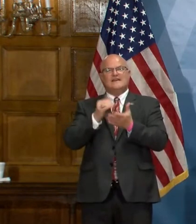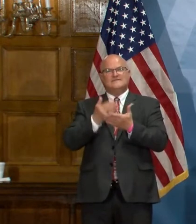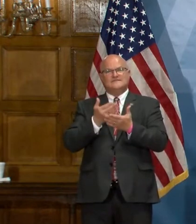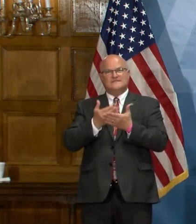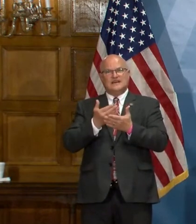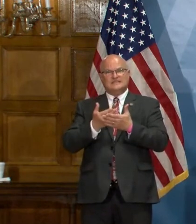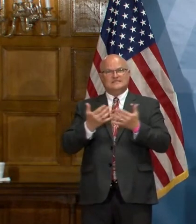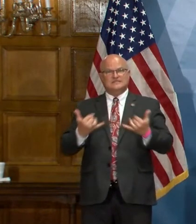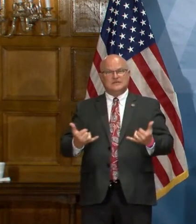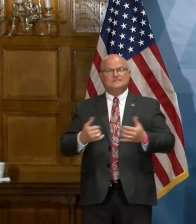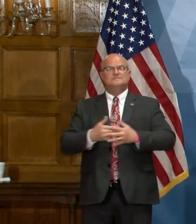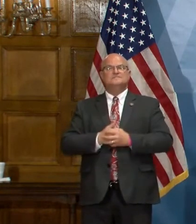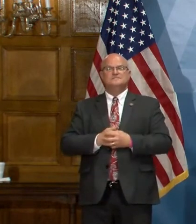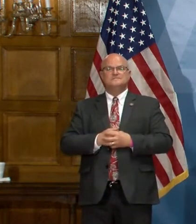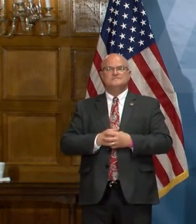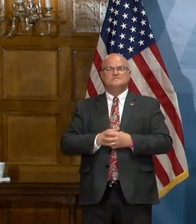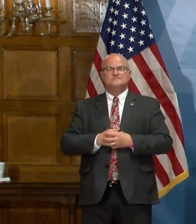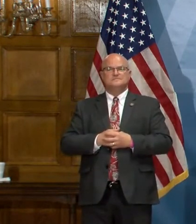funds.